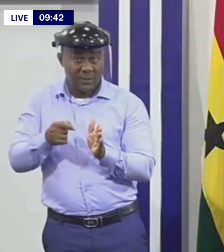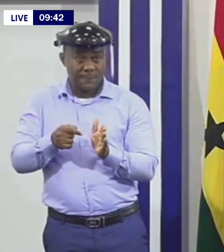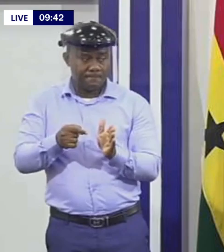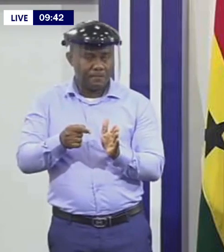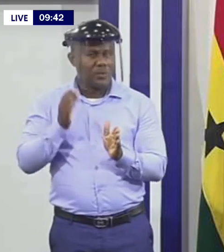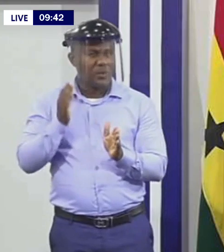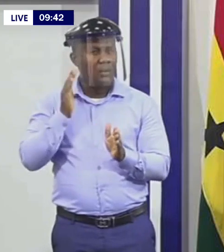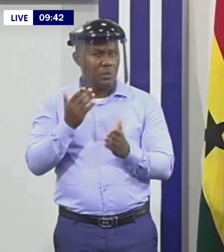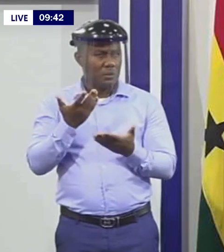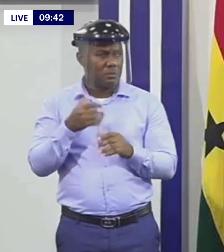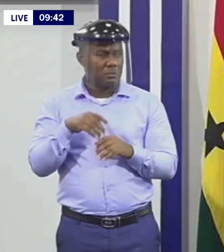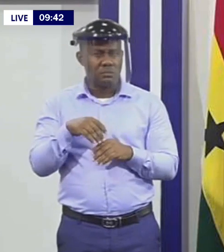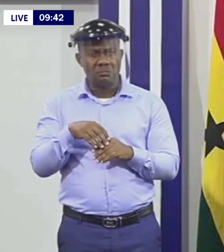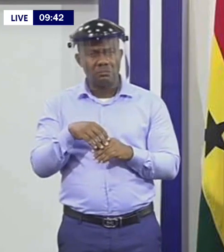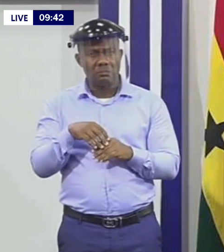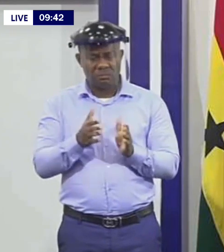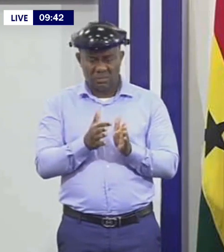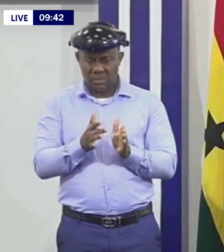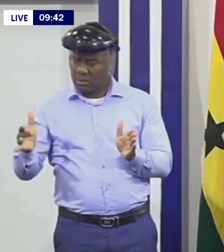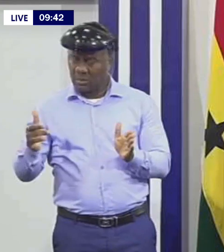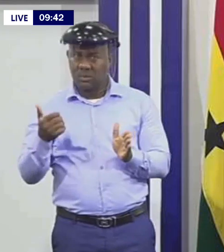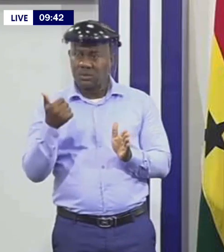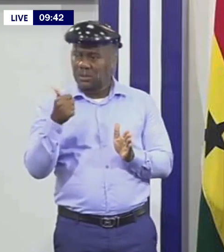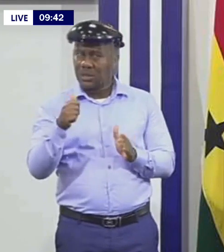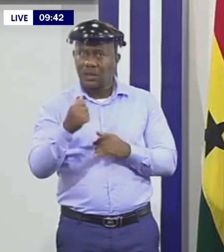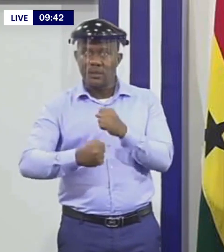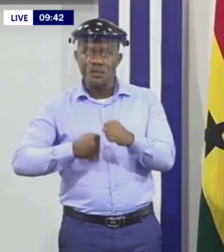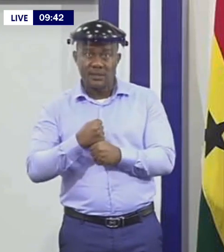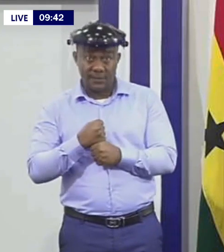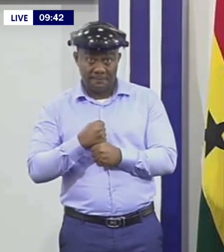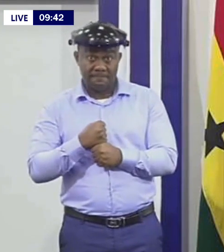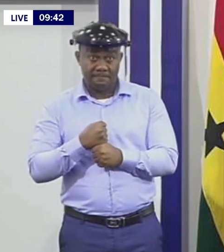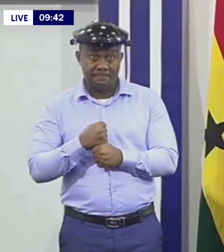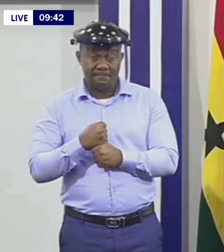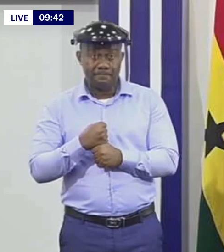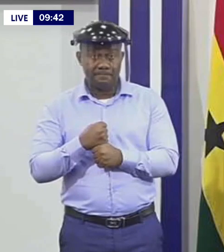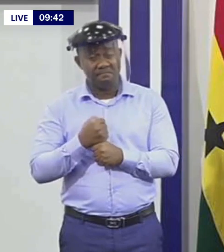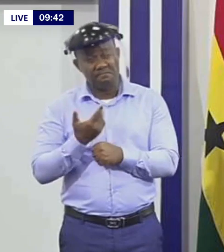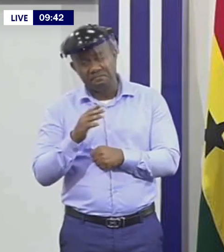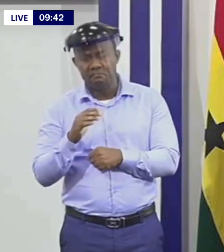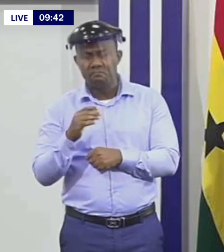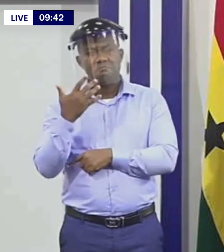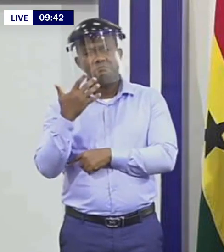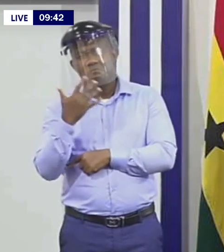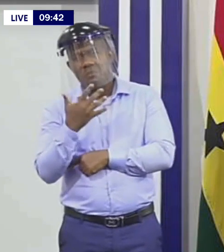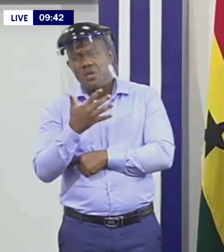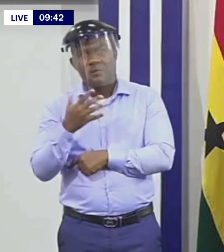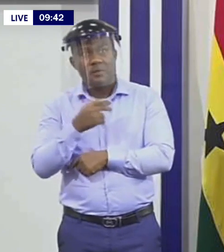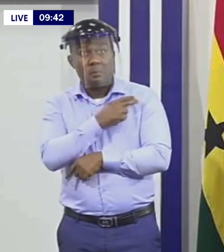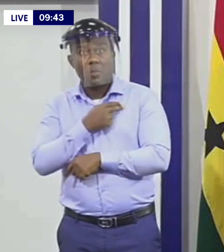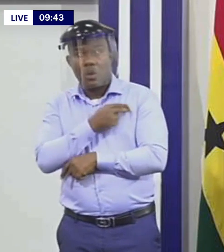I'll mention is about 10 days averagely and 5 days in